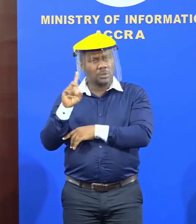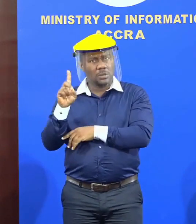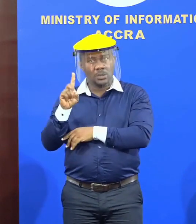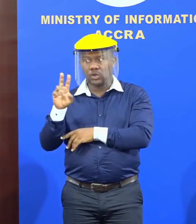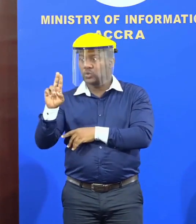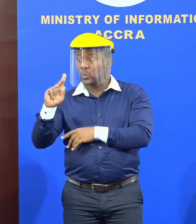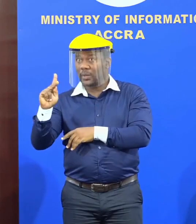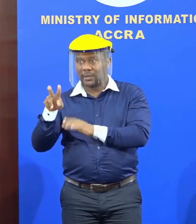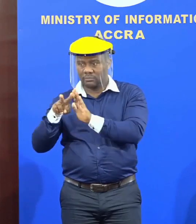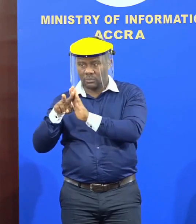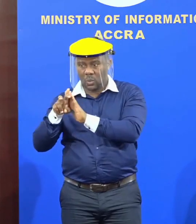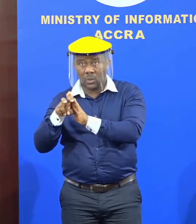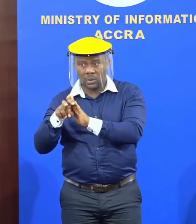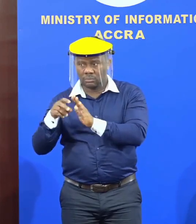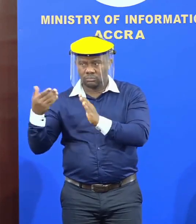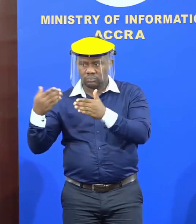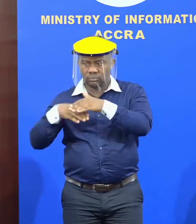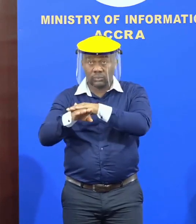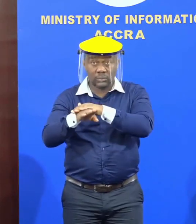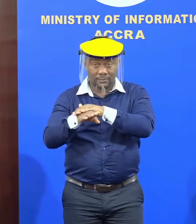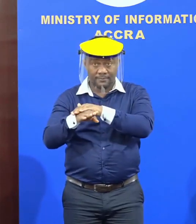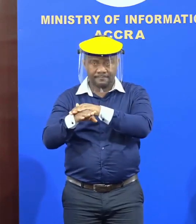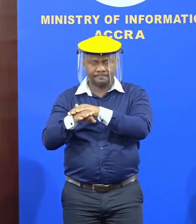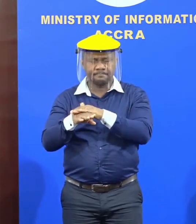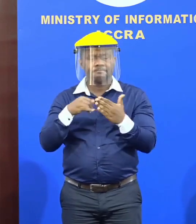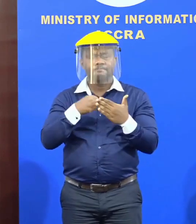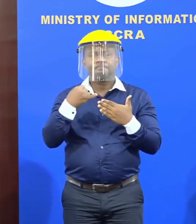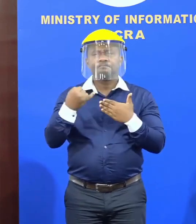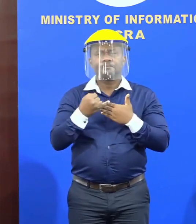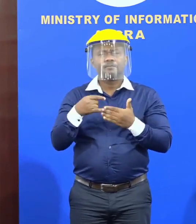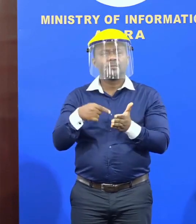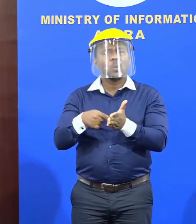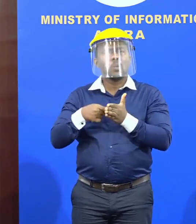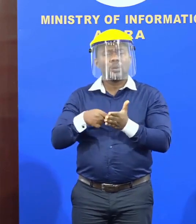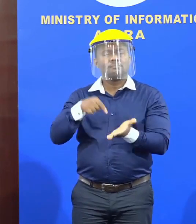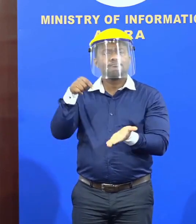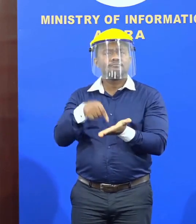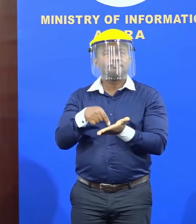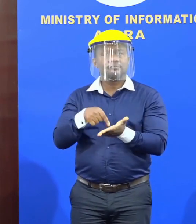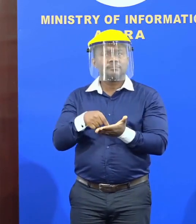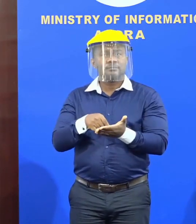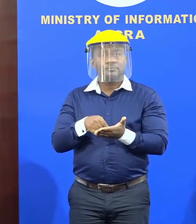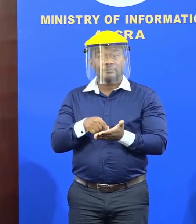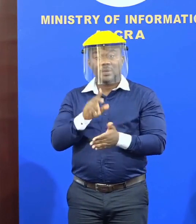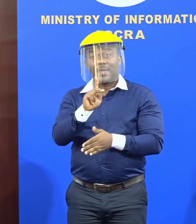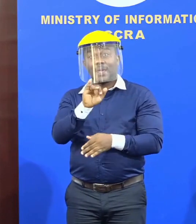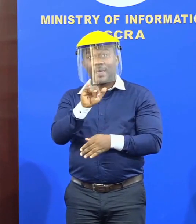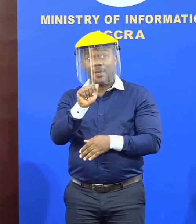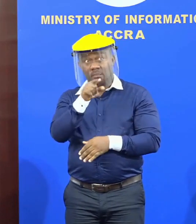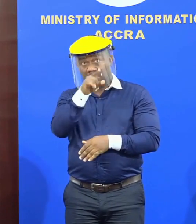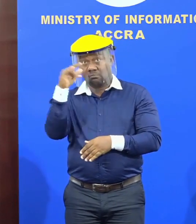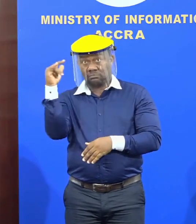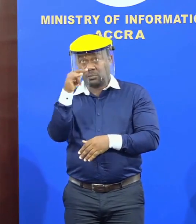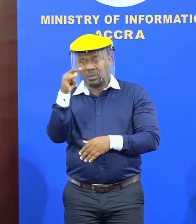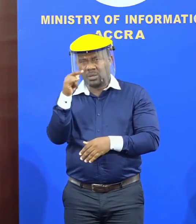detected. In January, when we did a mandatory quarantine at the KIA, we found